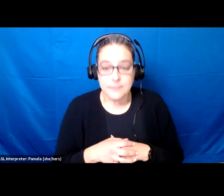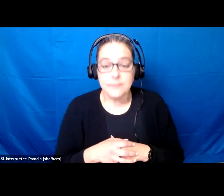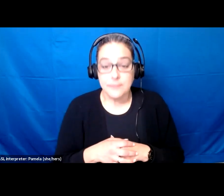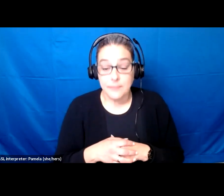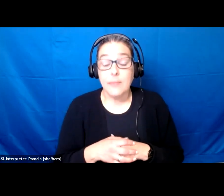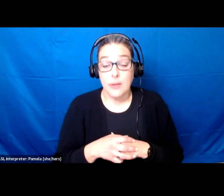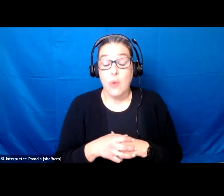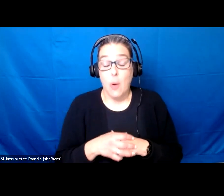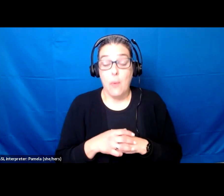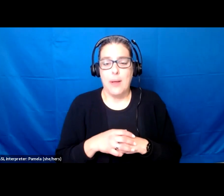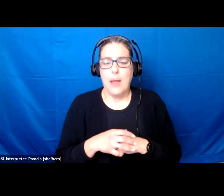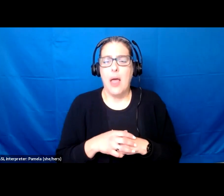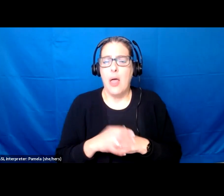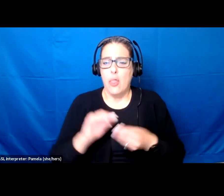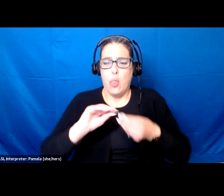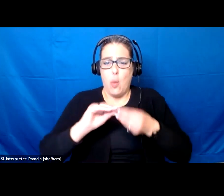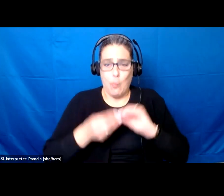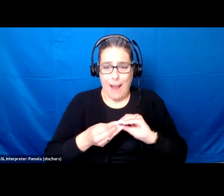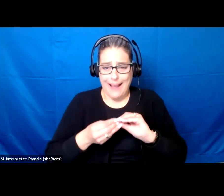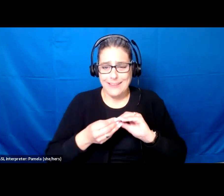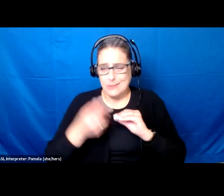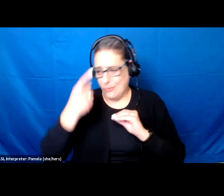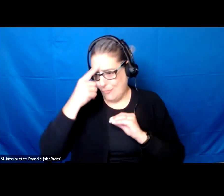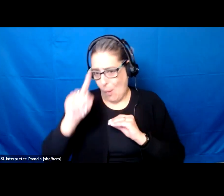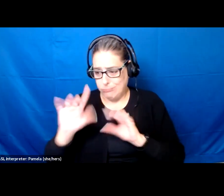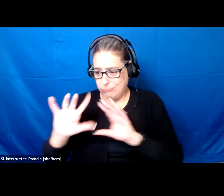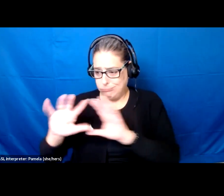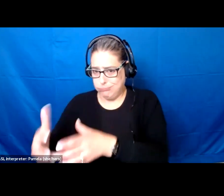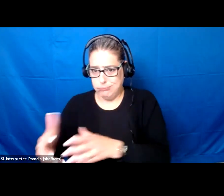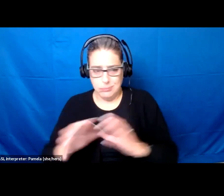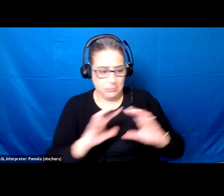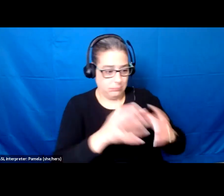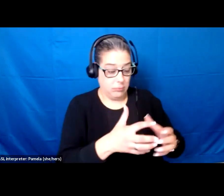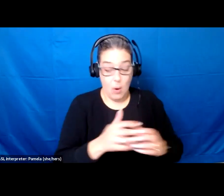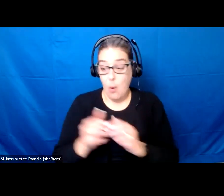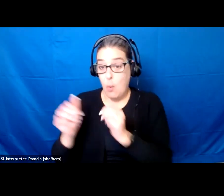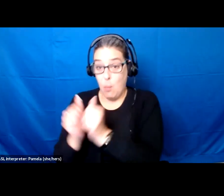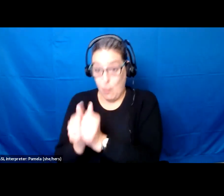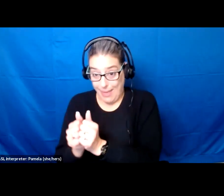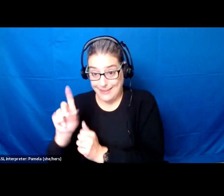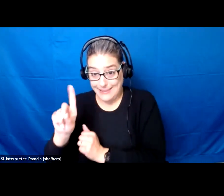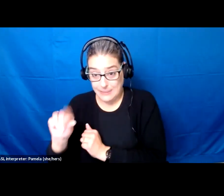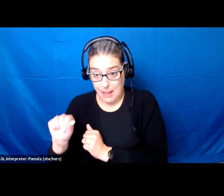with and without disabilities both increased,